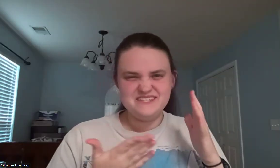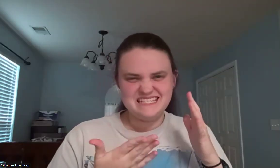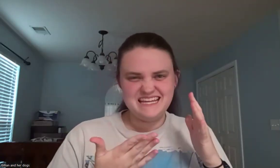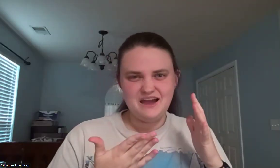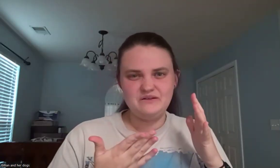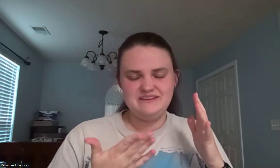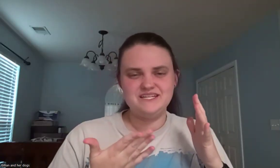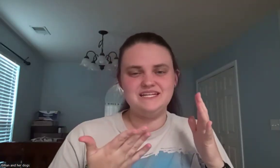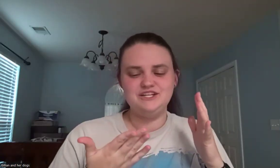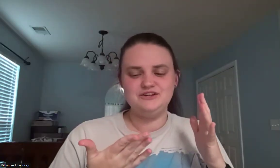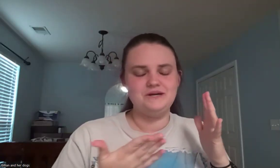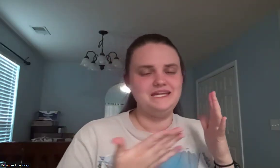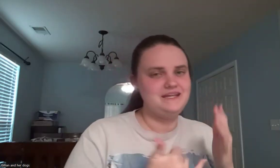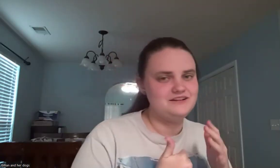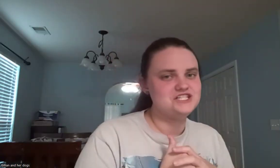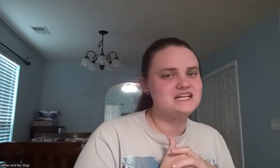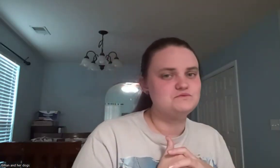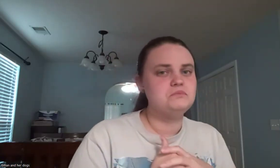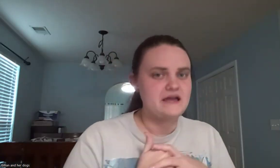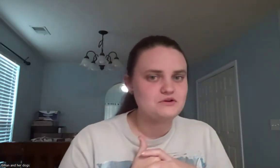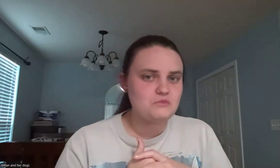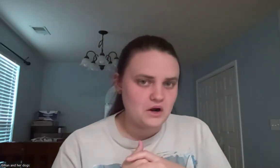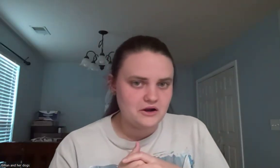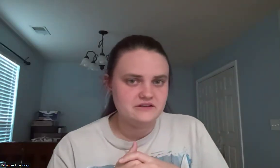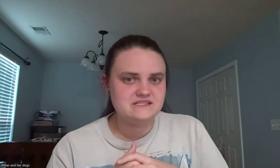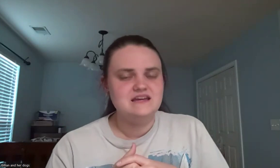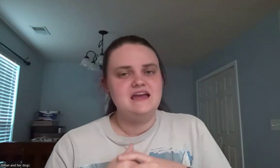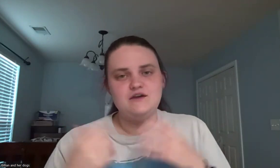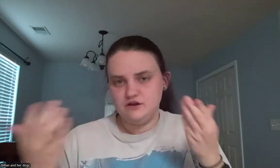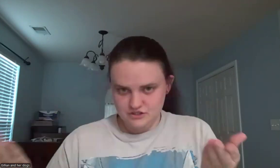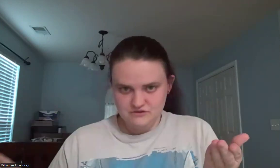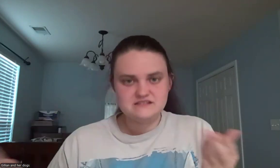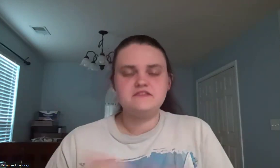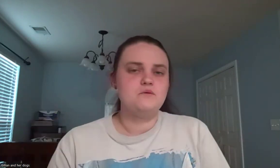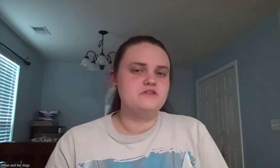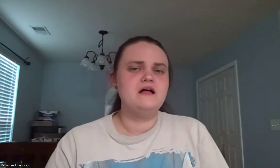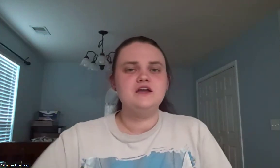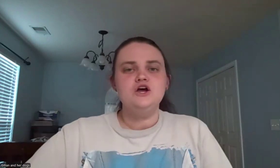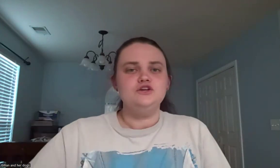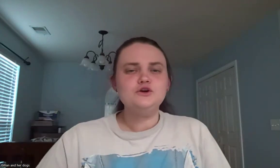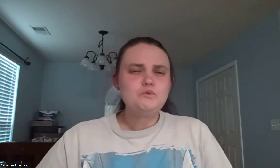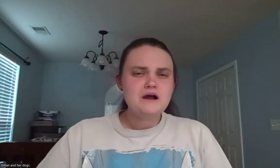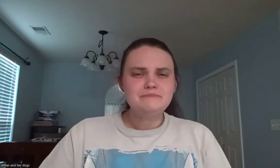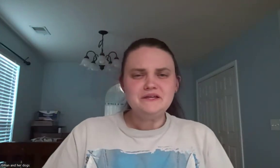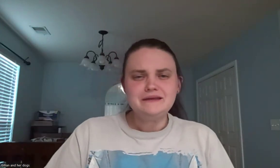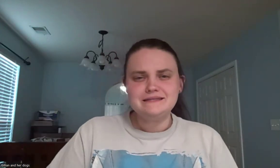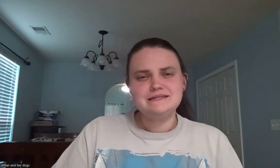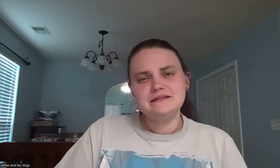seeing how even, in English, kids will play with words and they'll do things like that where they're like, you're 1 billion,